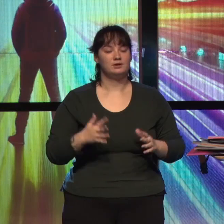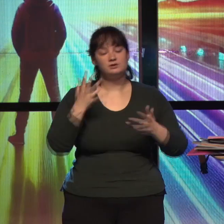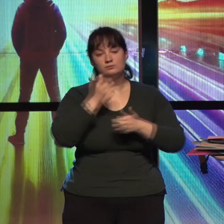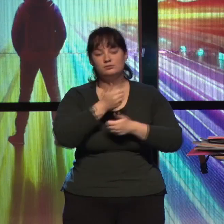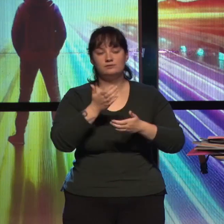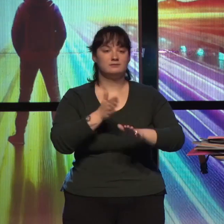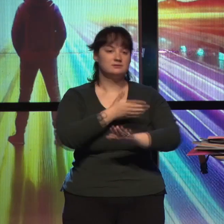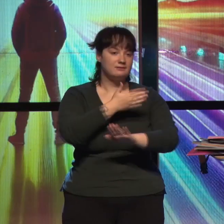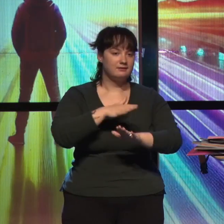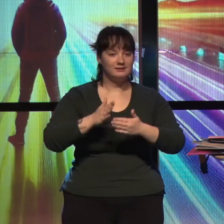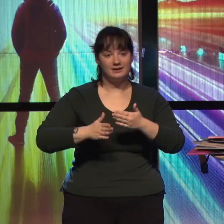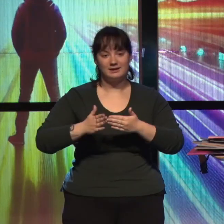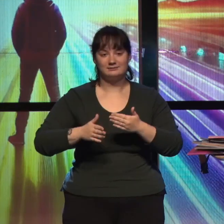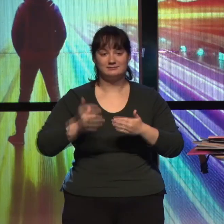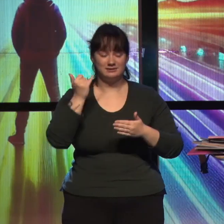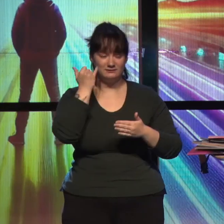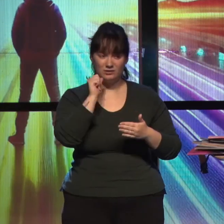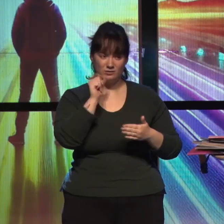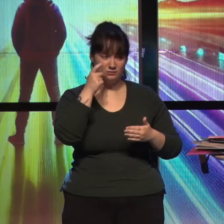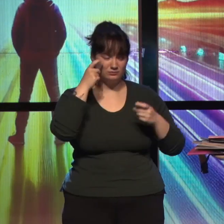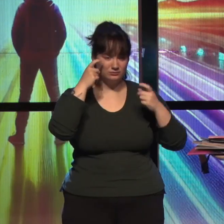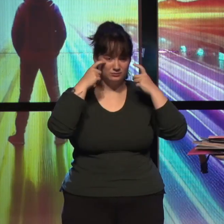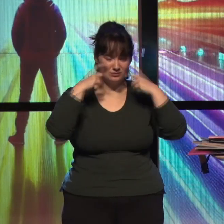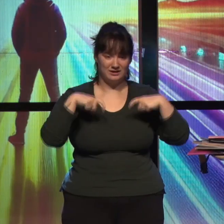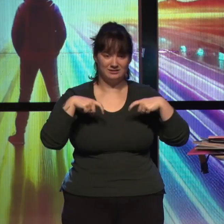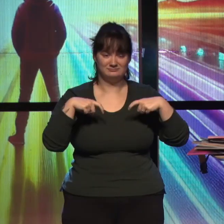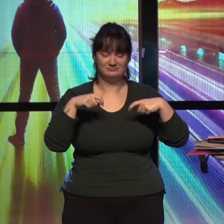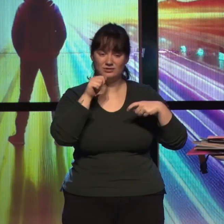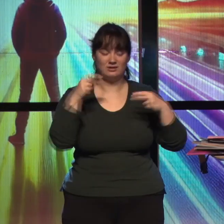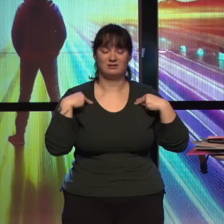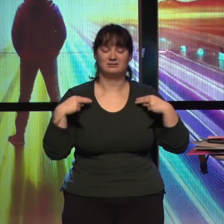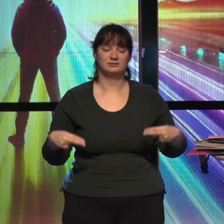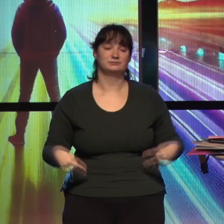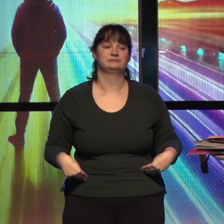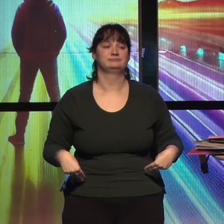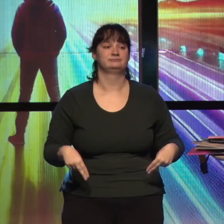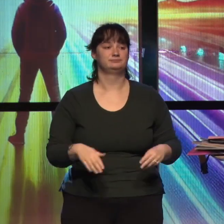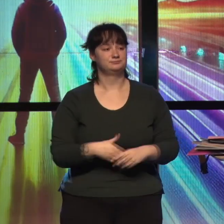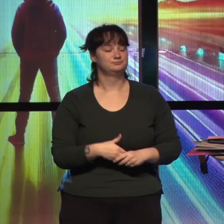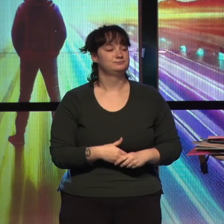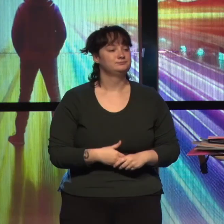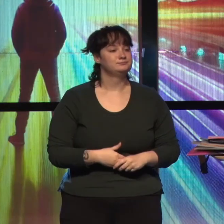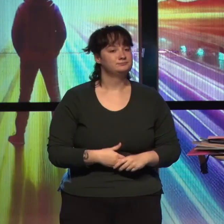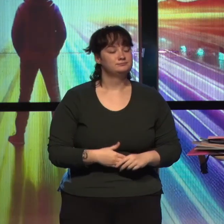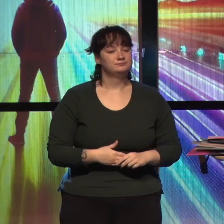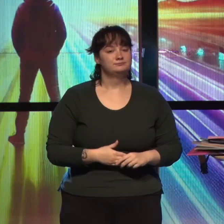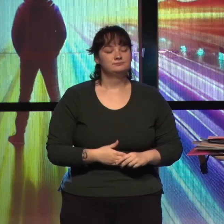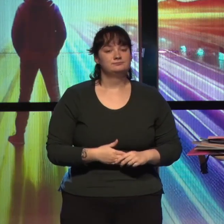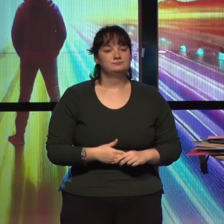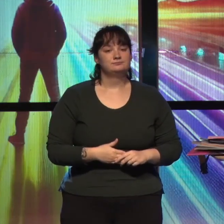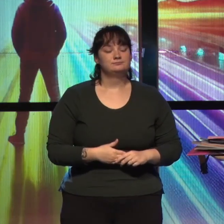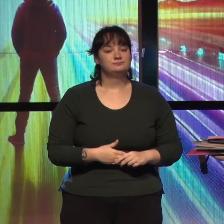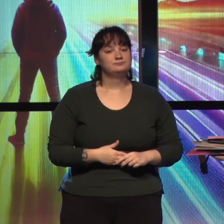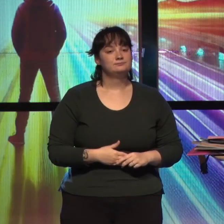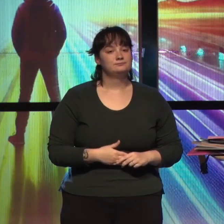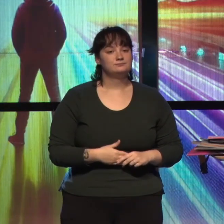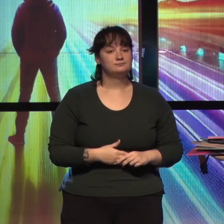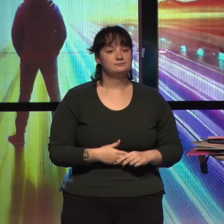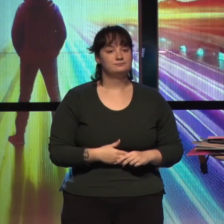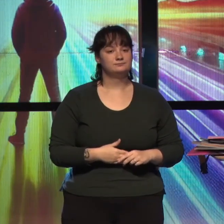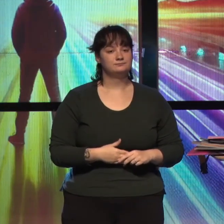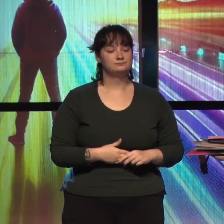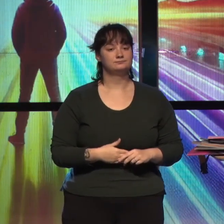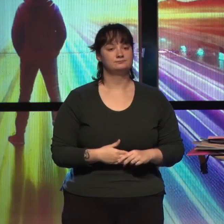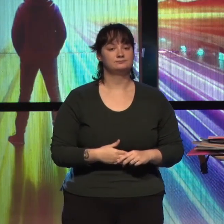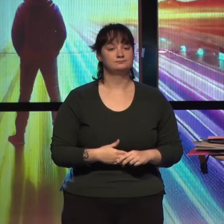song at the end that if you don't cry during that song, you're just not human. There's something wrong with you, right? So it's powerful. And so she says, I'm going to do what's